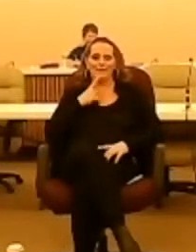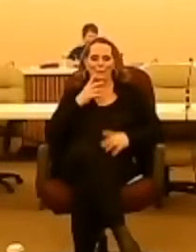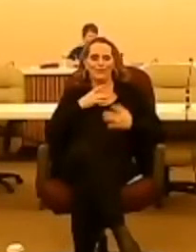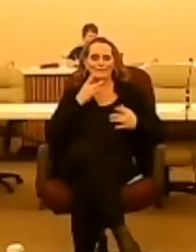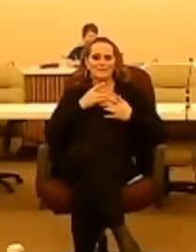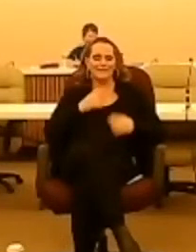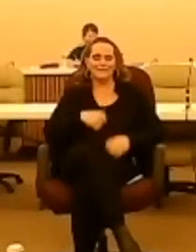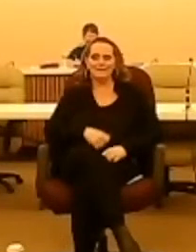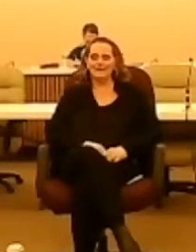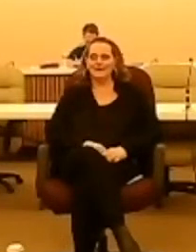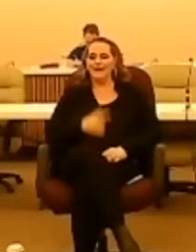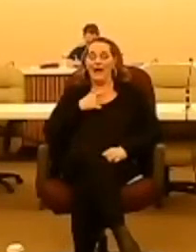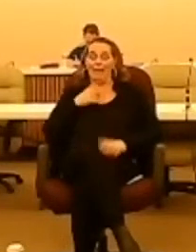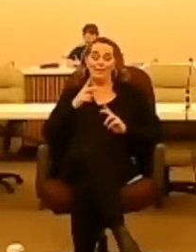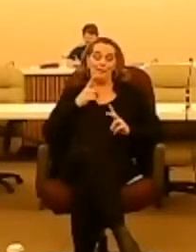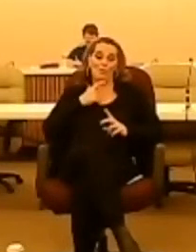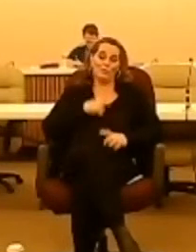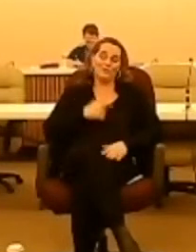bread too.